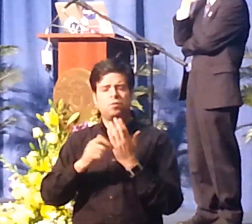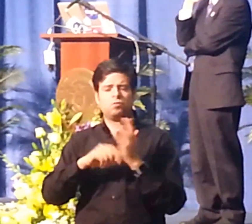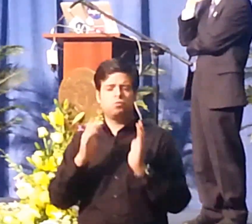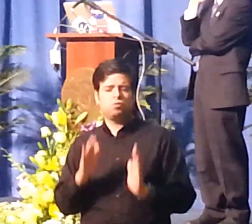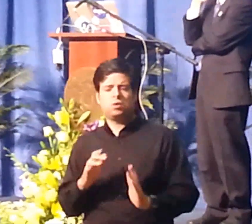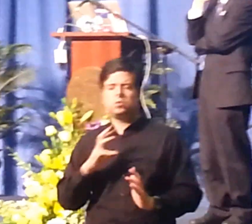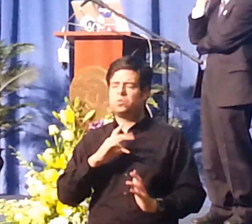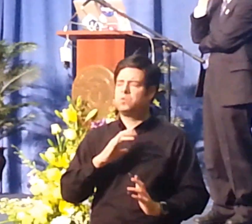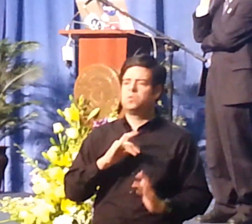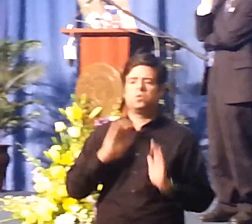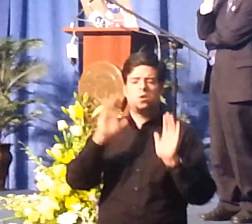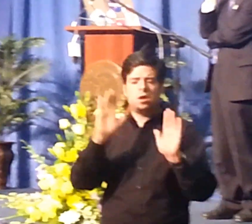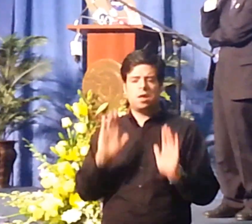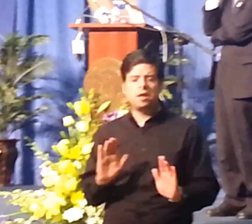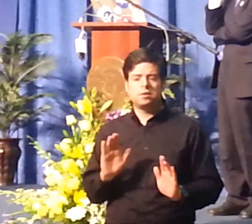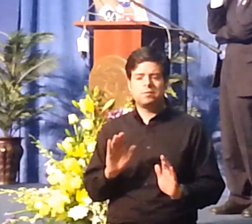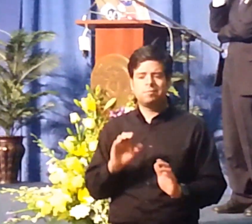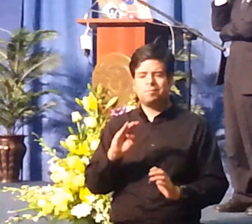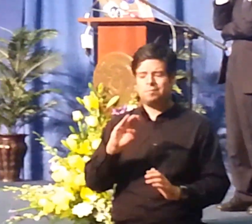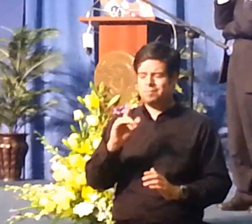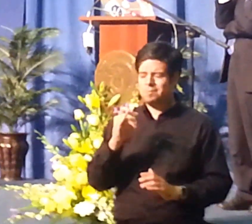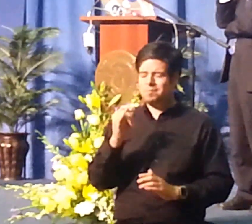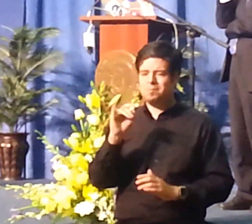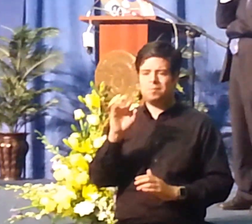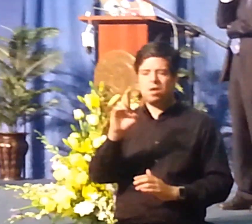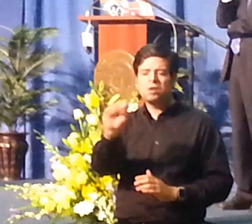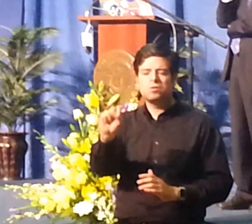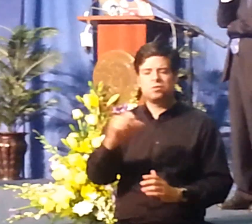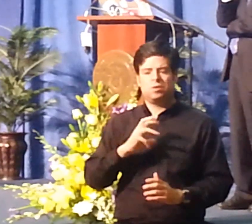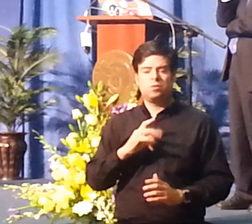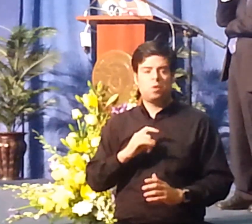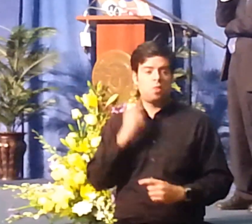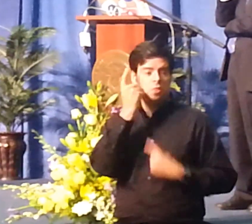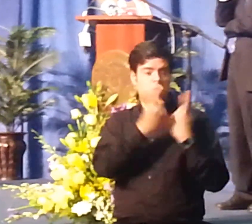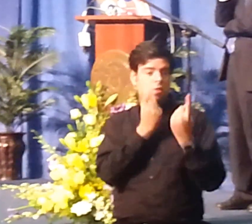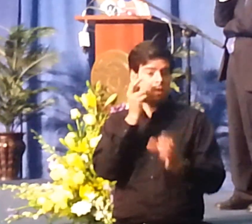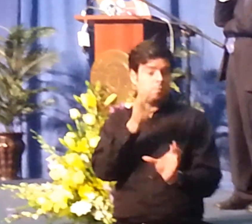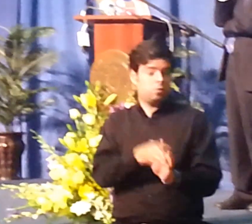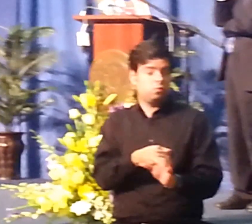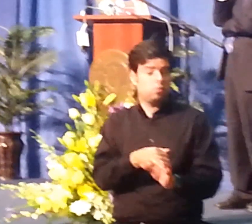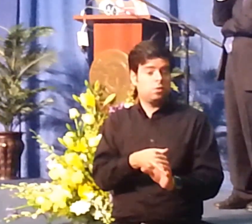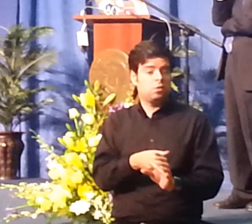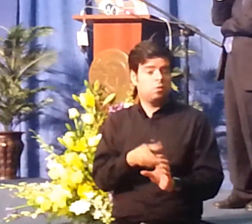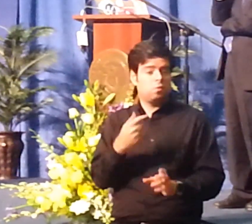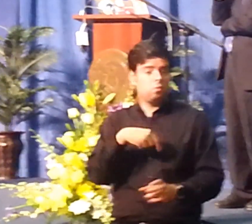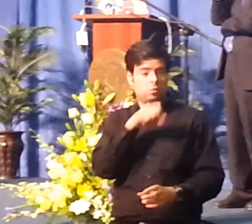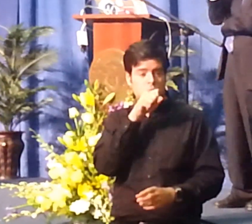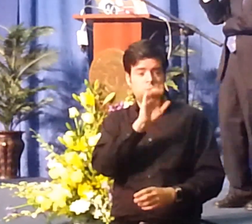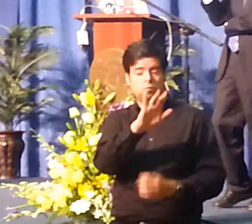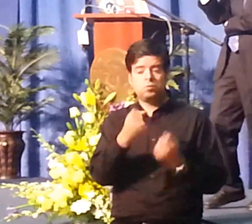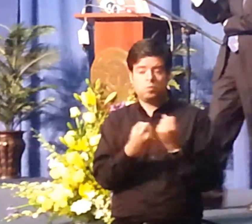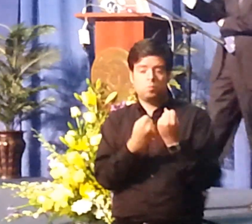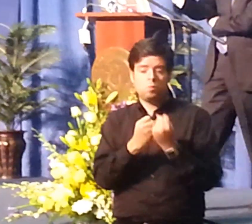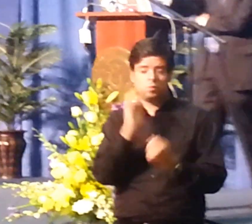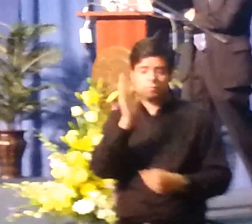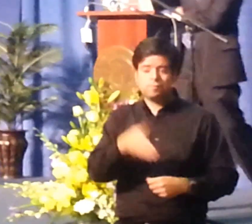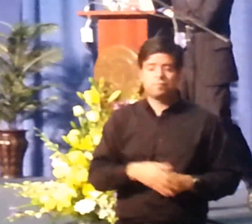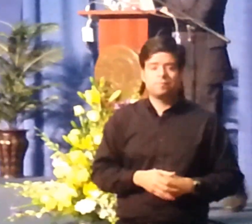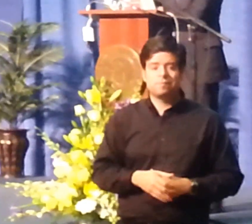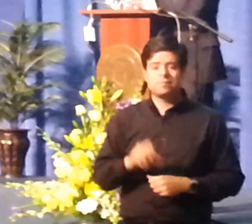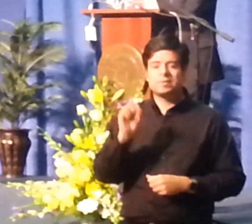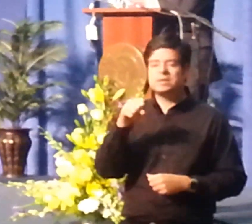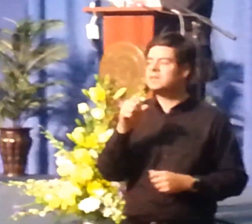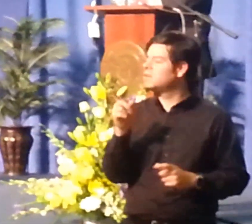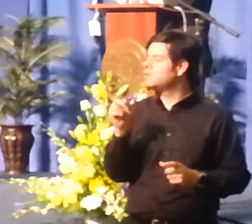just excellent. People, you know, bloggers that are just first rate. So think about joining. We'd love your support. We'd love it.